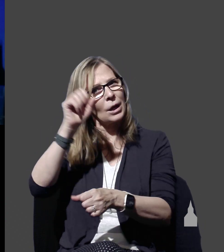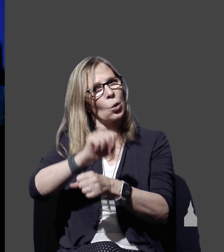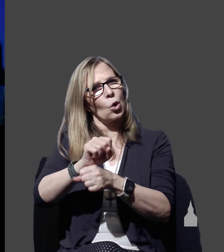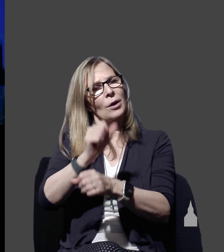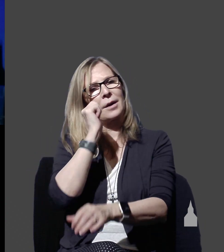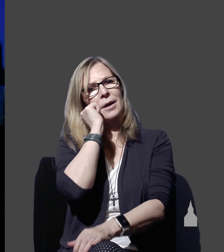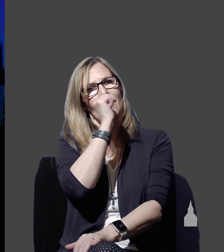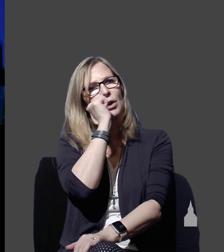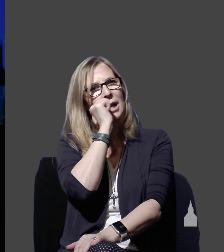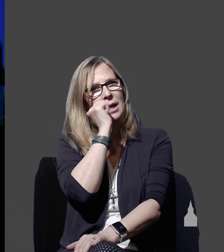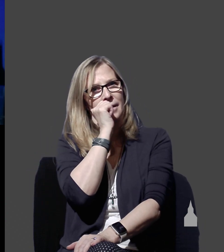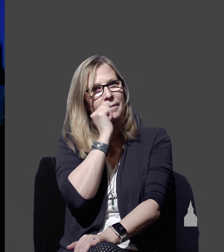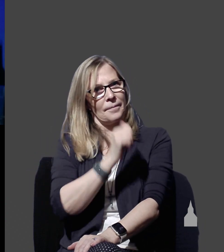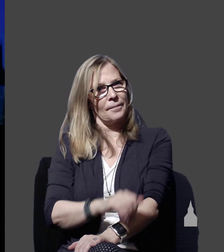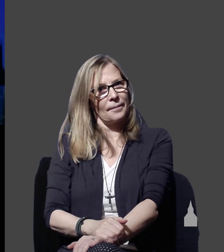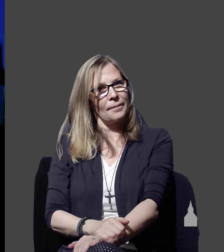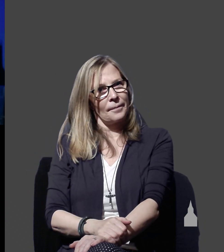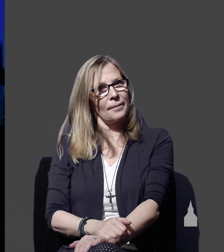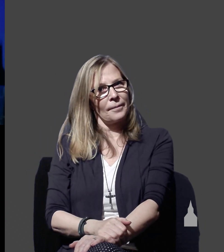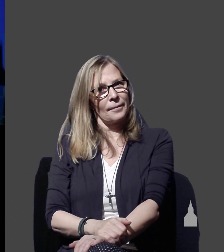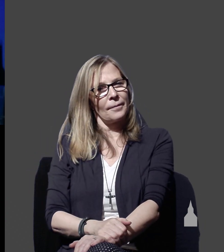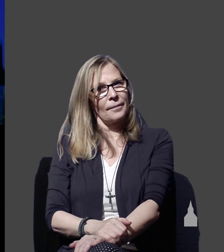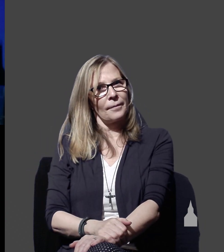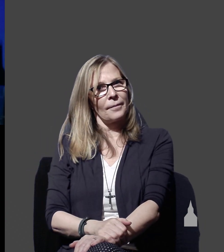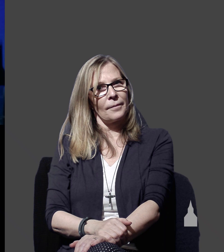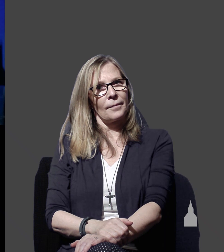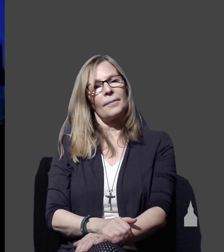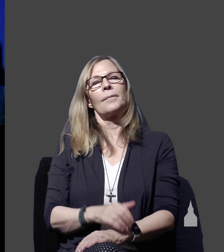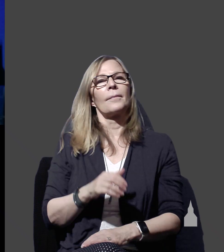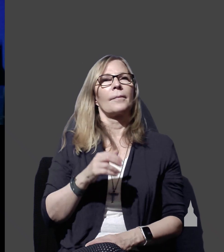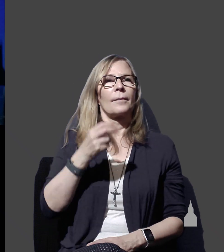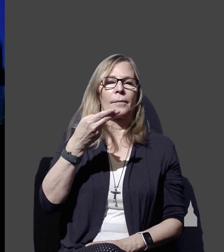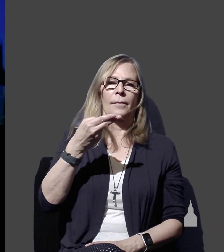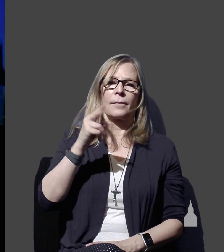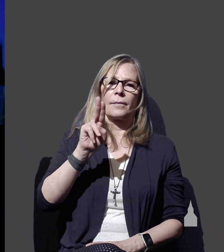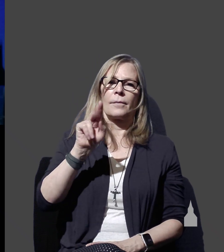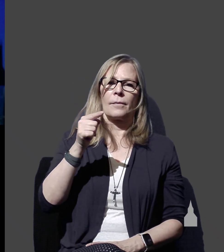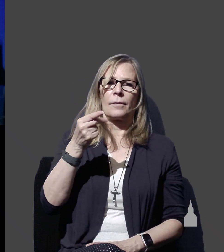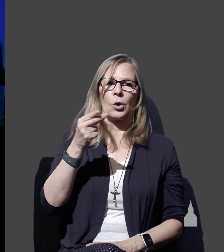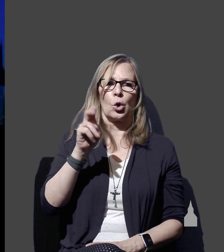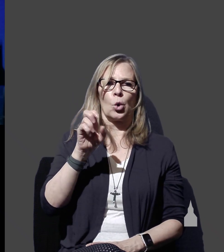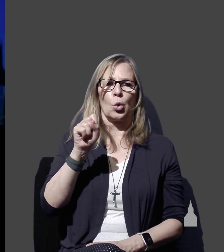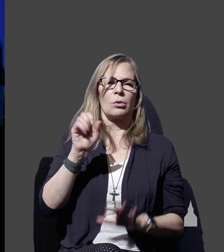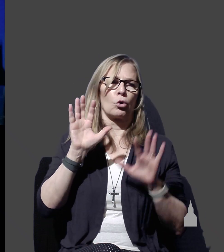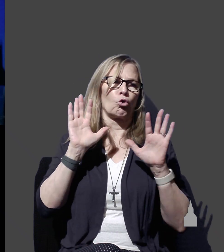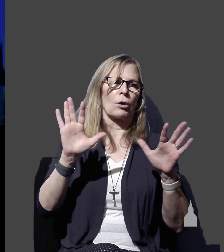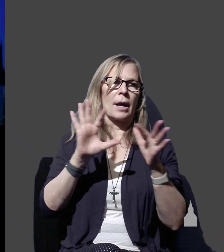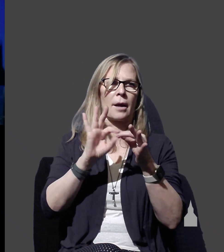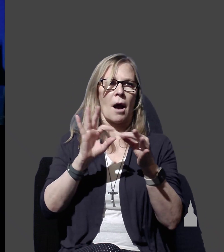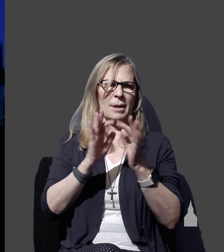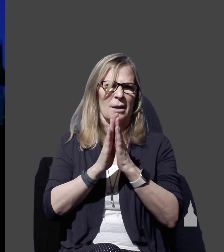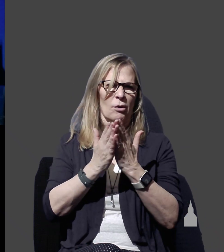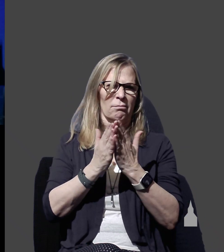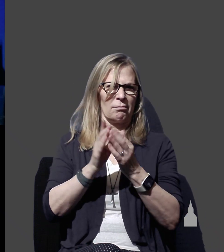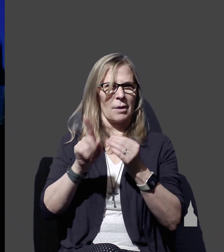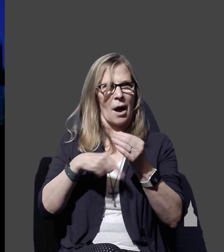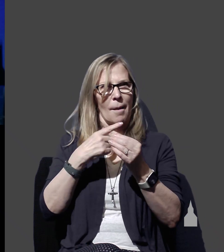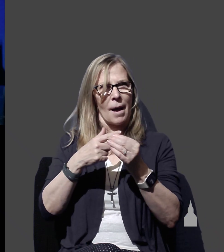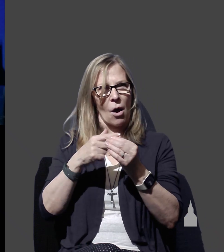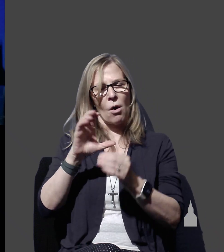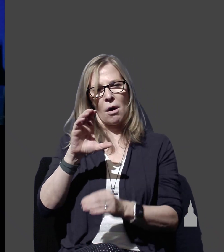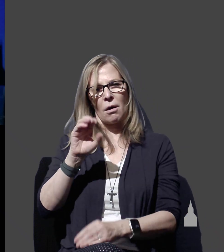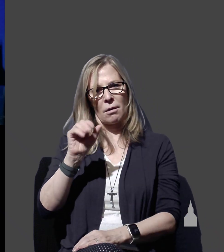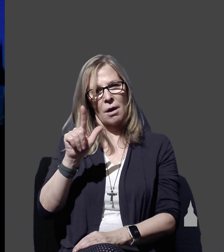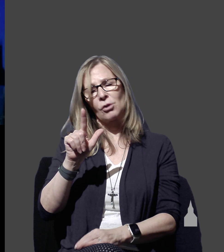every day. R. Kent Hughes, in his commentary on Colossians, has a great story that